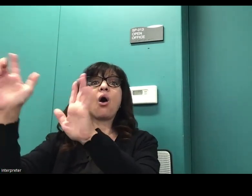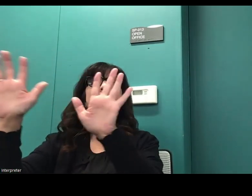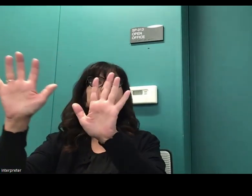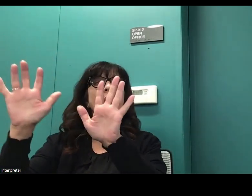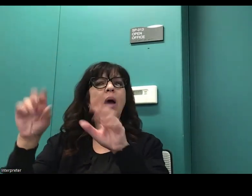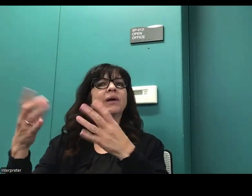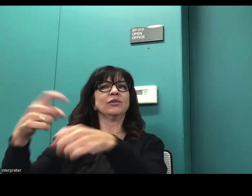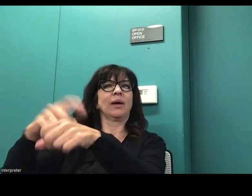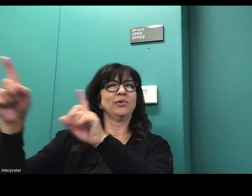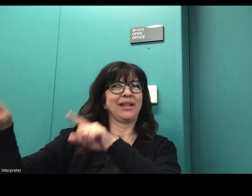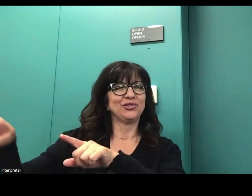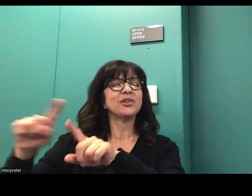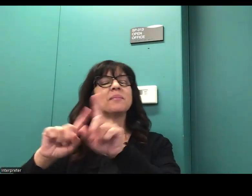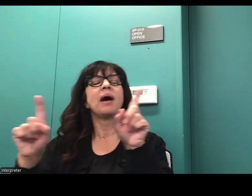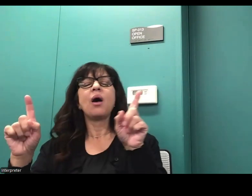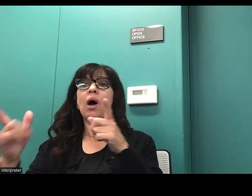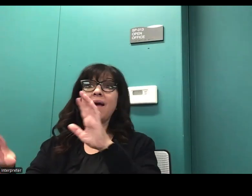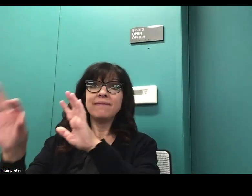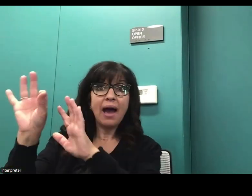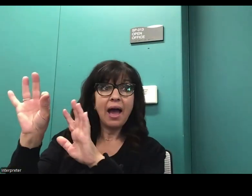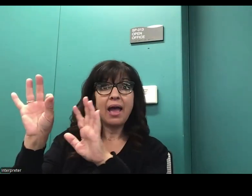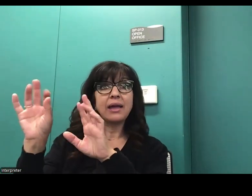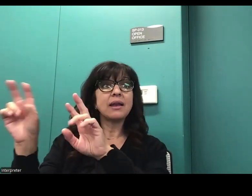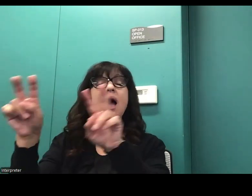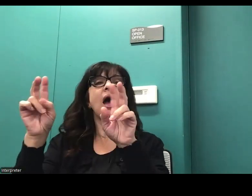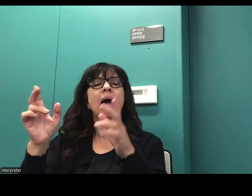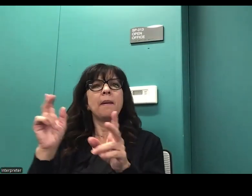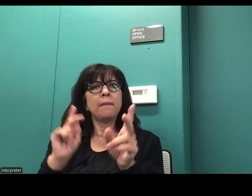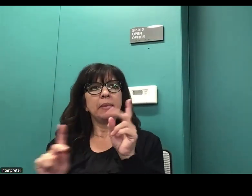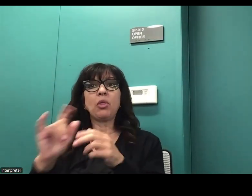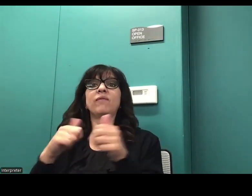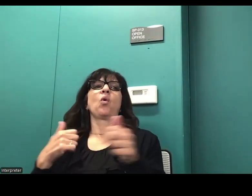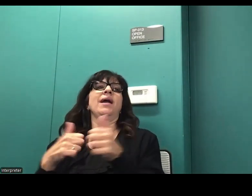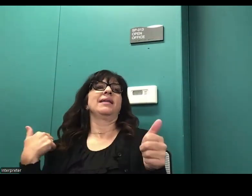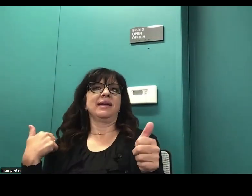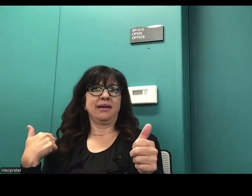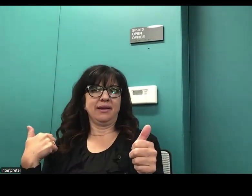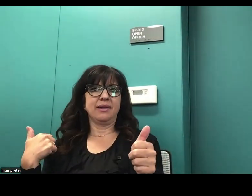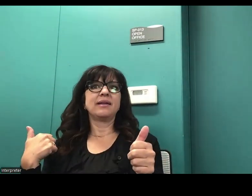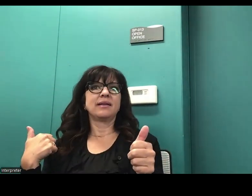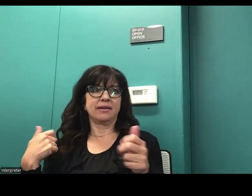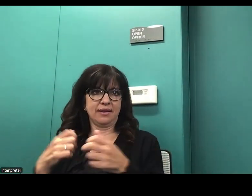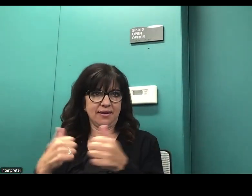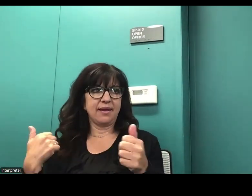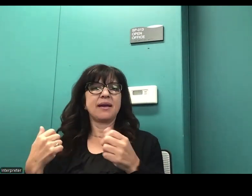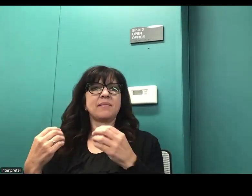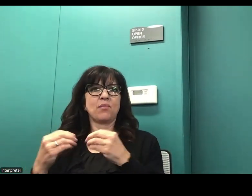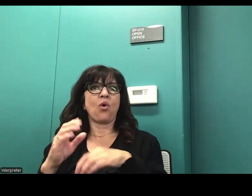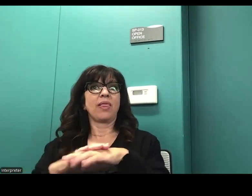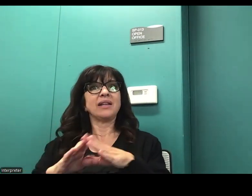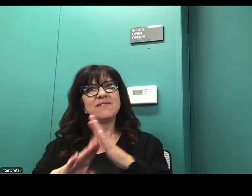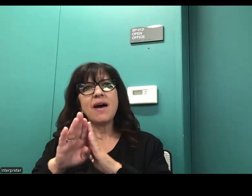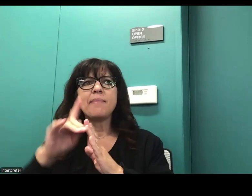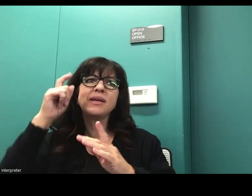give you time to answer the question. What I'm finding out there is that people are avoiding them more so than